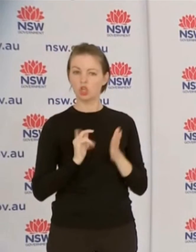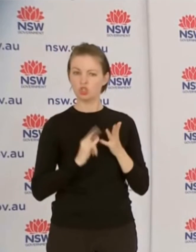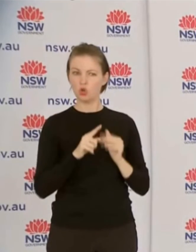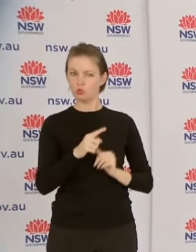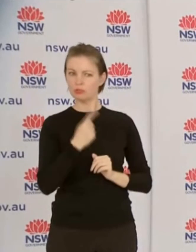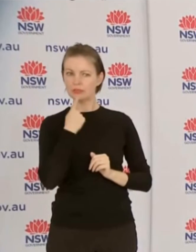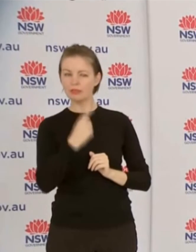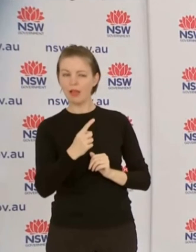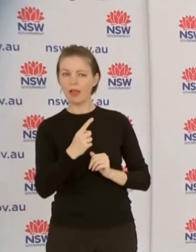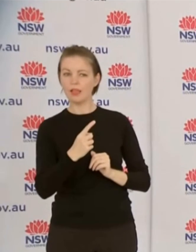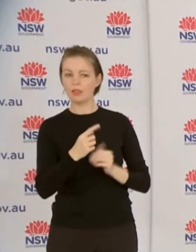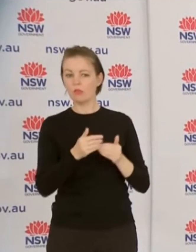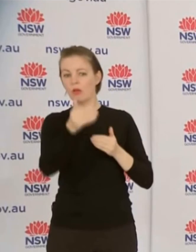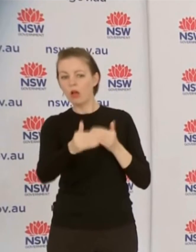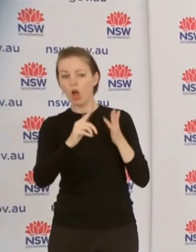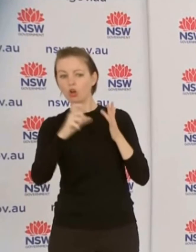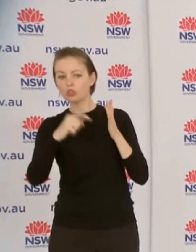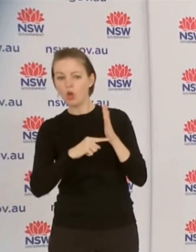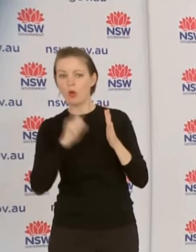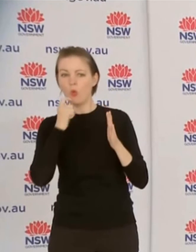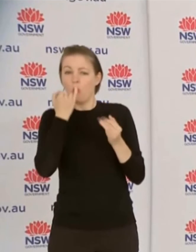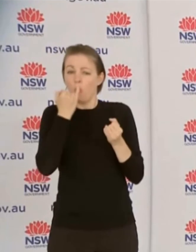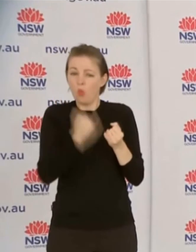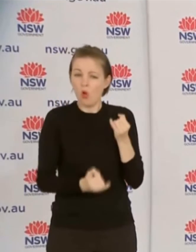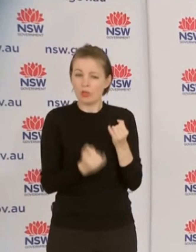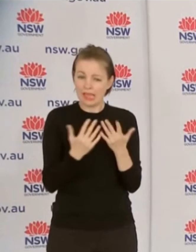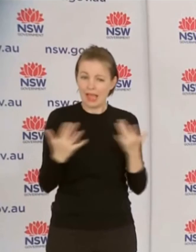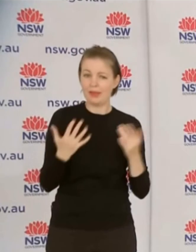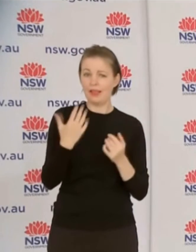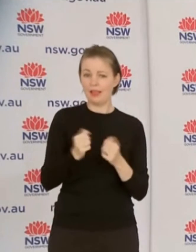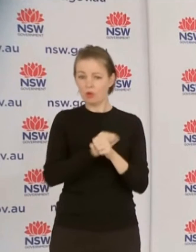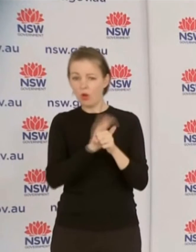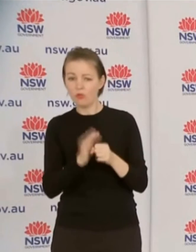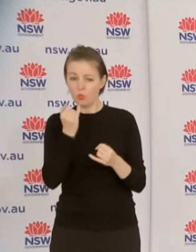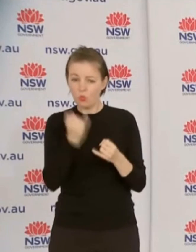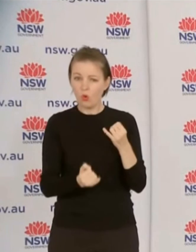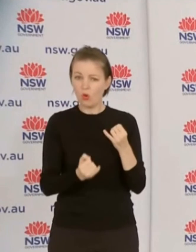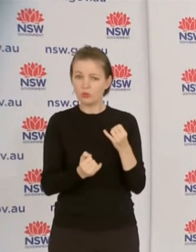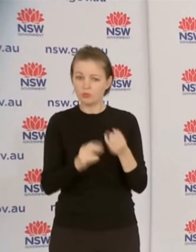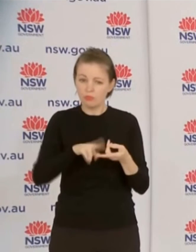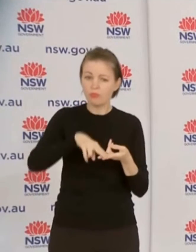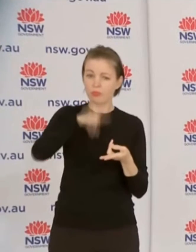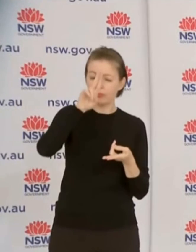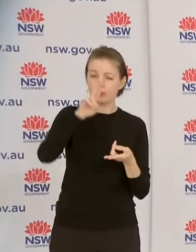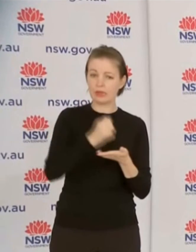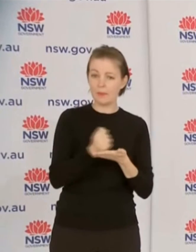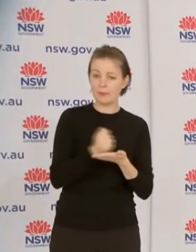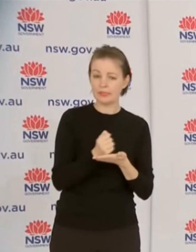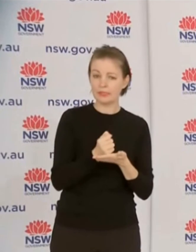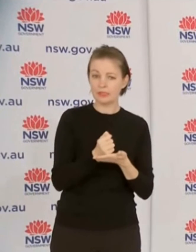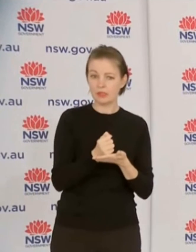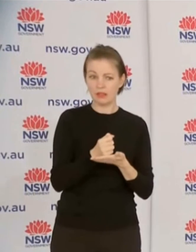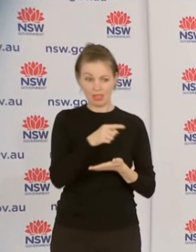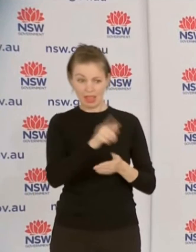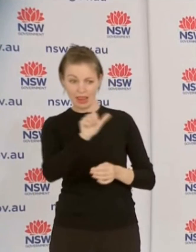is the health system going to cope then if it's on its knees now? It's not. The health system in New